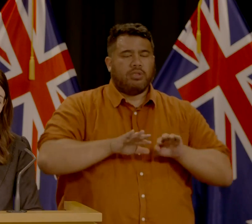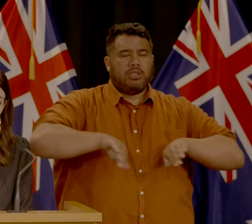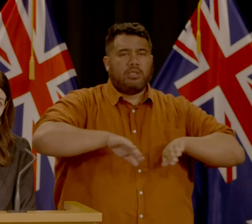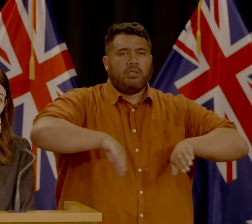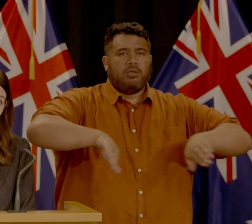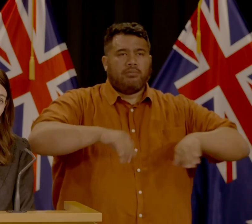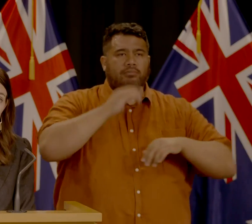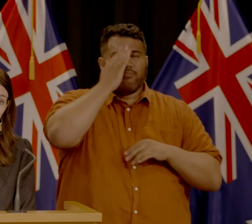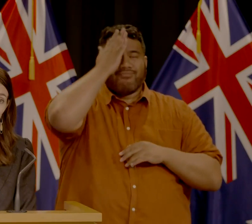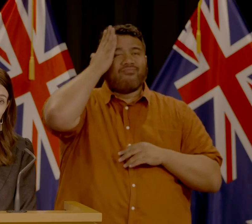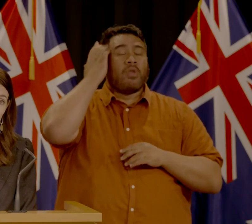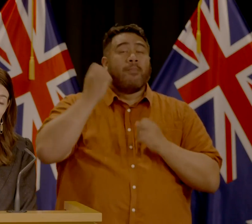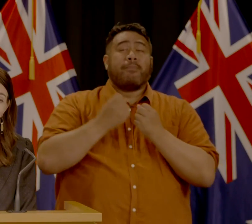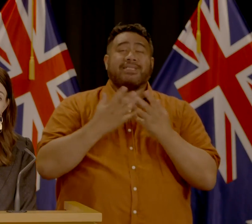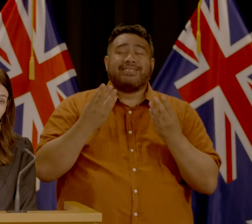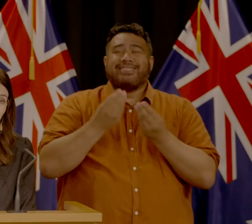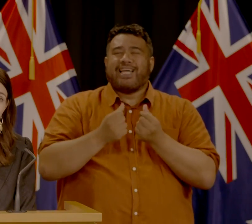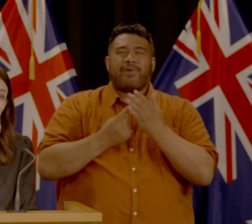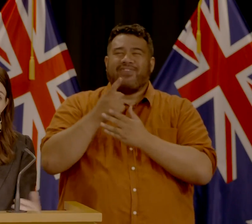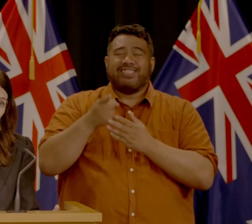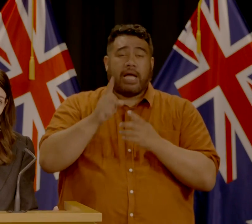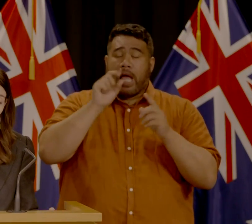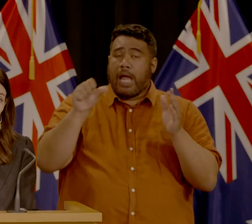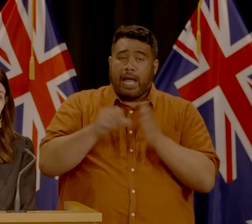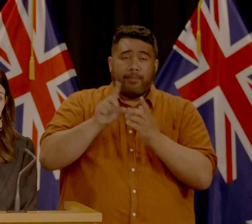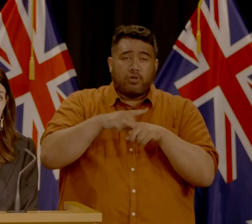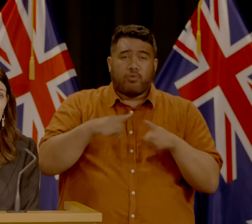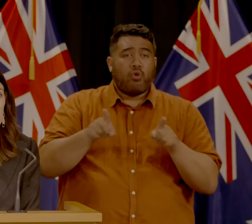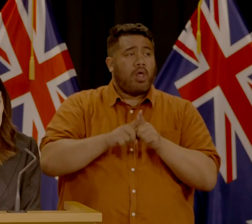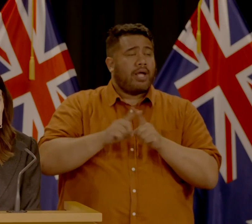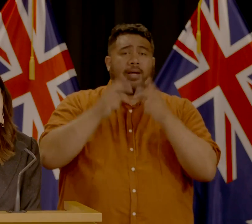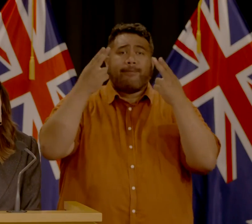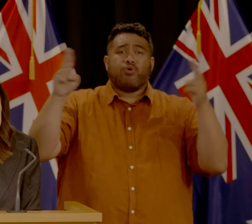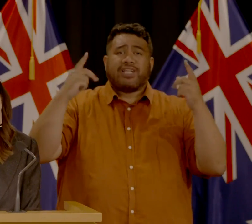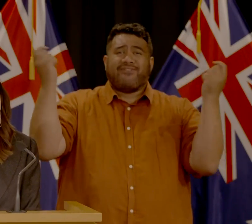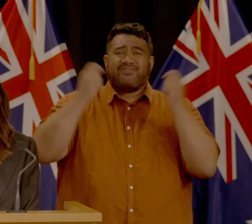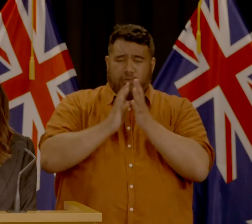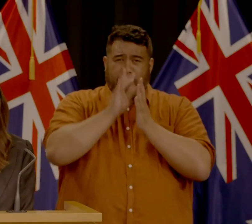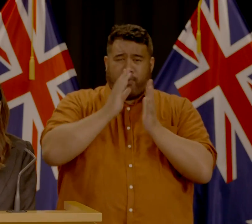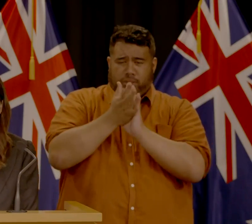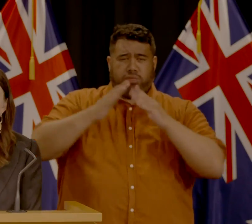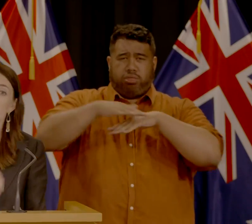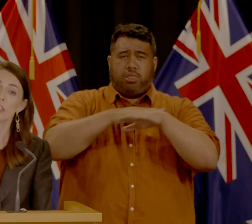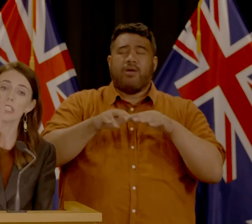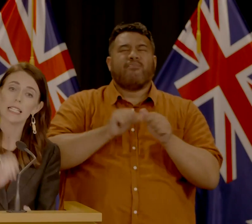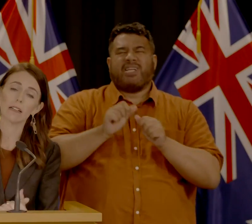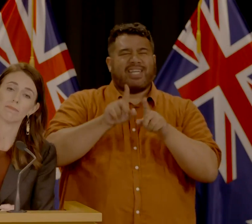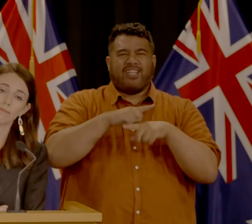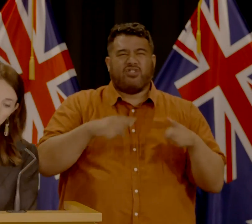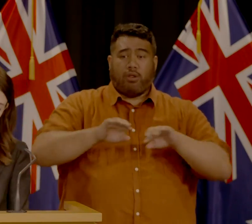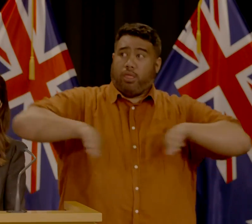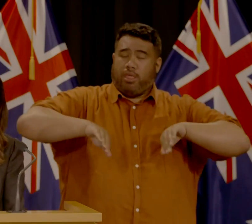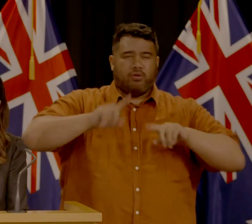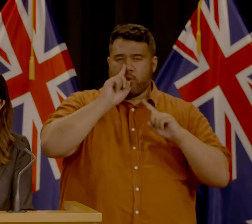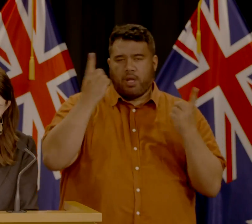some large gatherings like music festivals, frankly, it's impossible. And so we're better to cancel. Jessica.